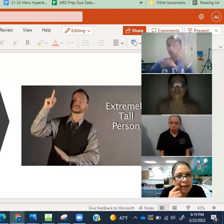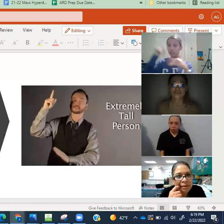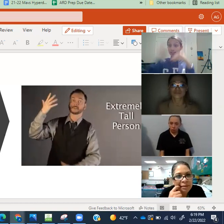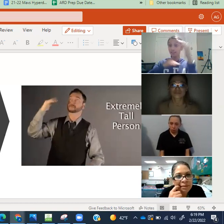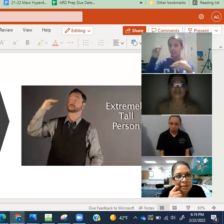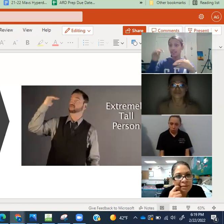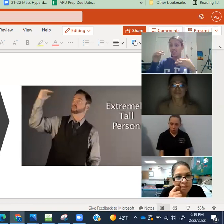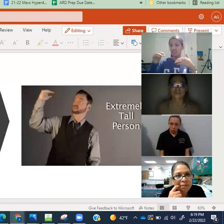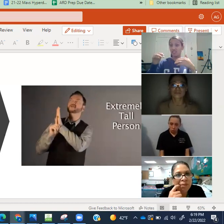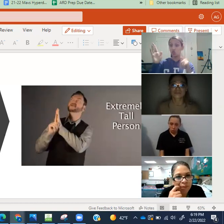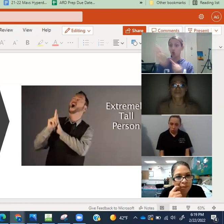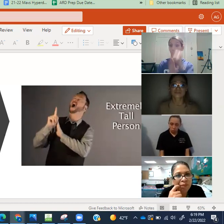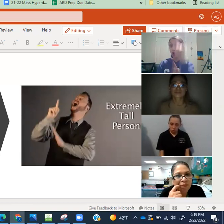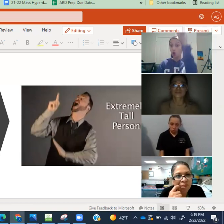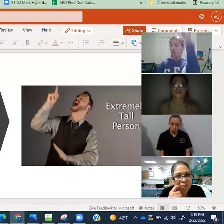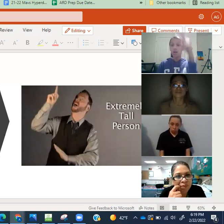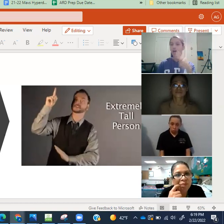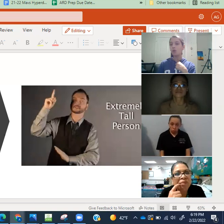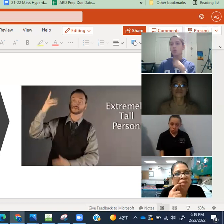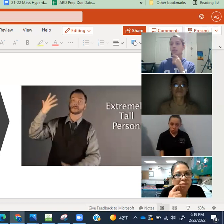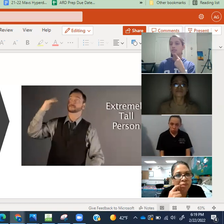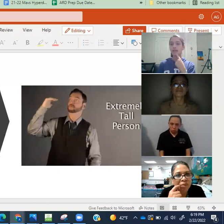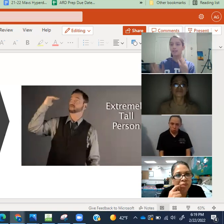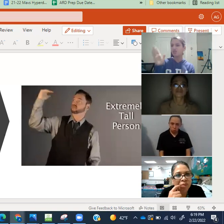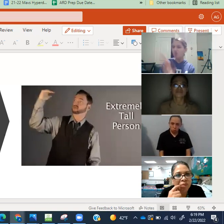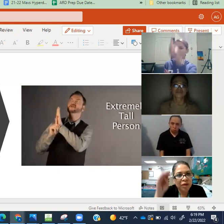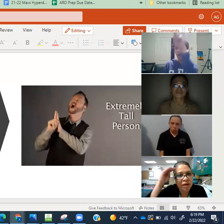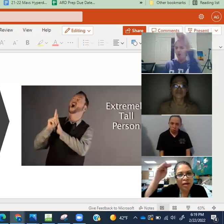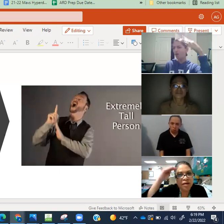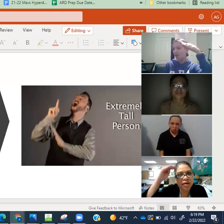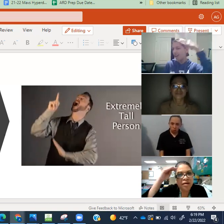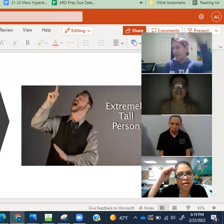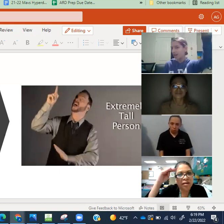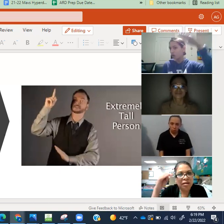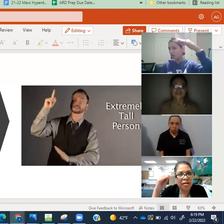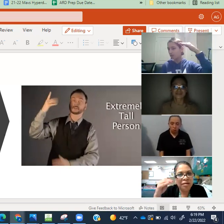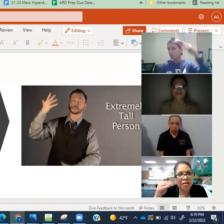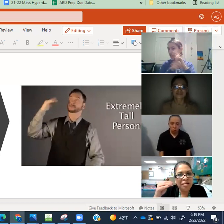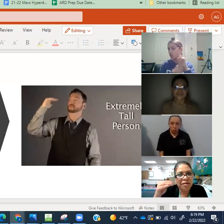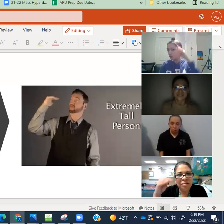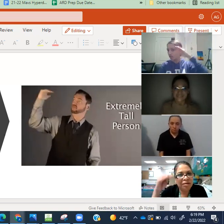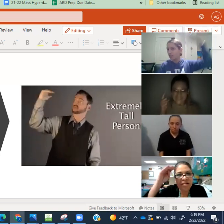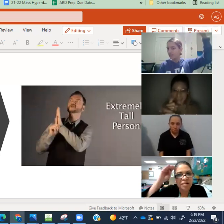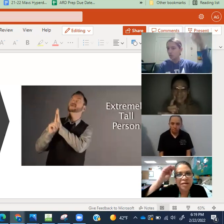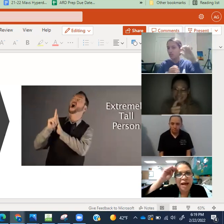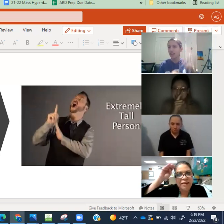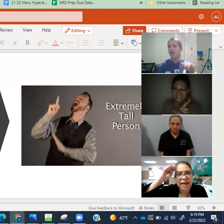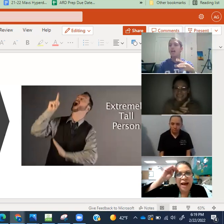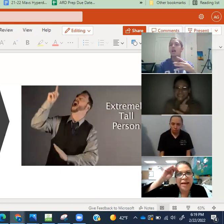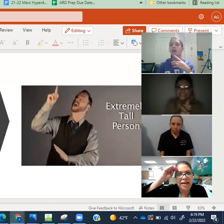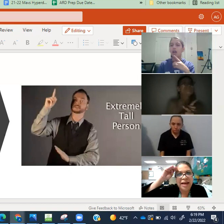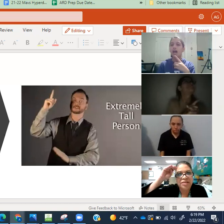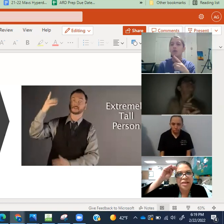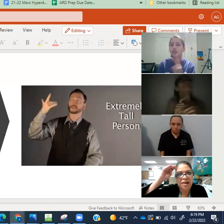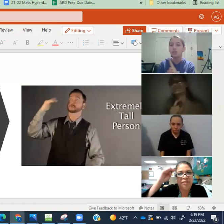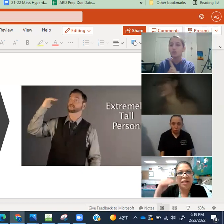a building is tall, I wouldn't say like tall, and I wouldn't really use this. with Not the that.